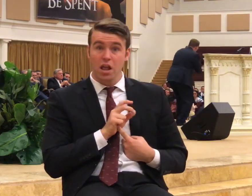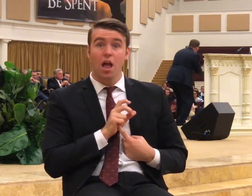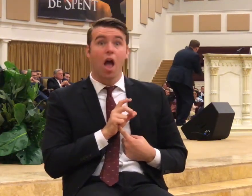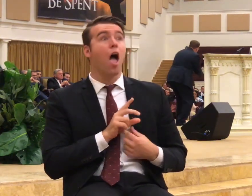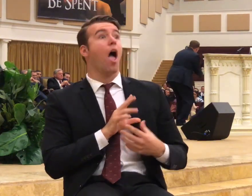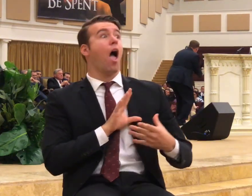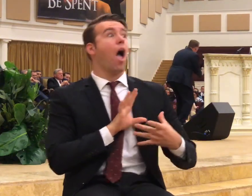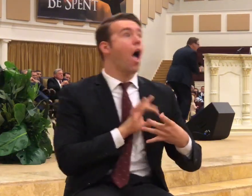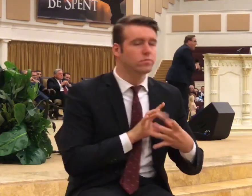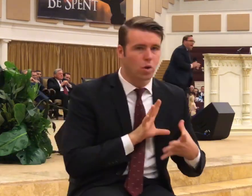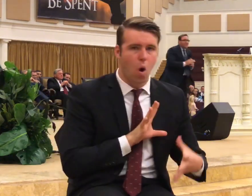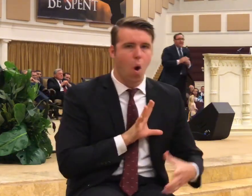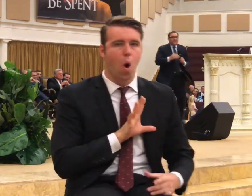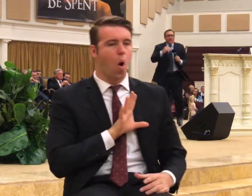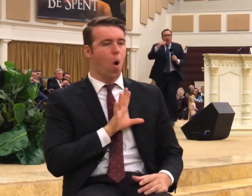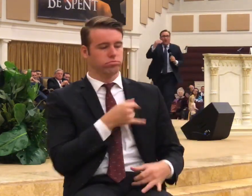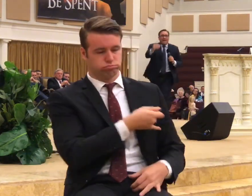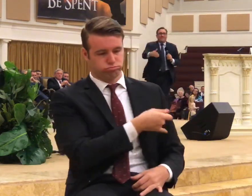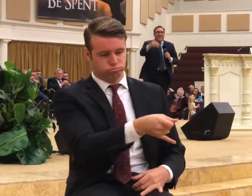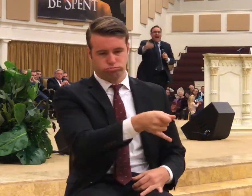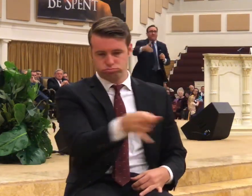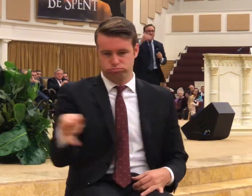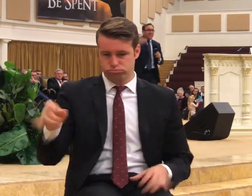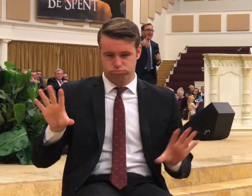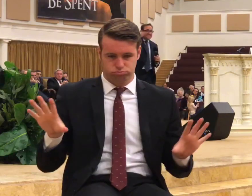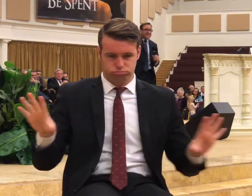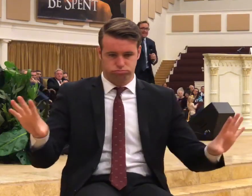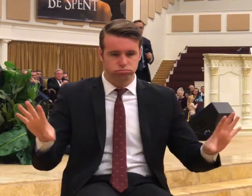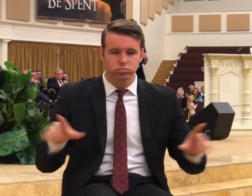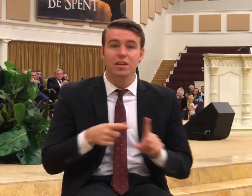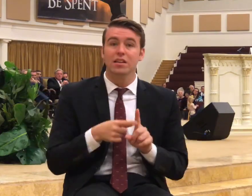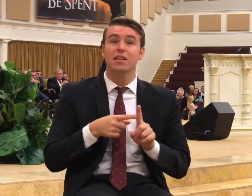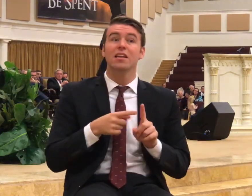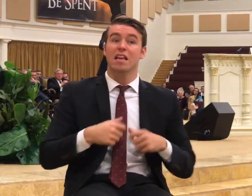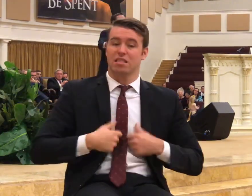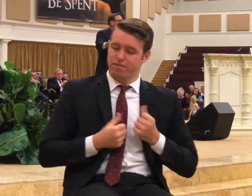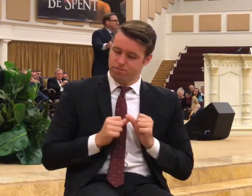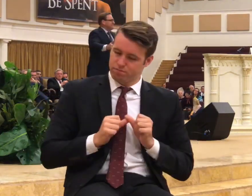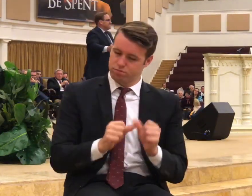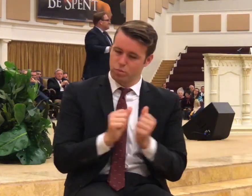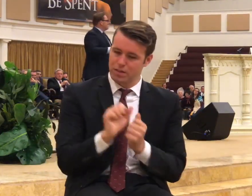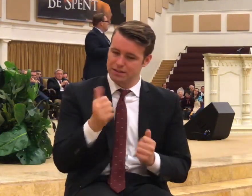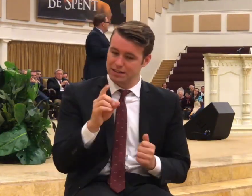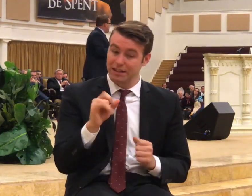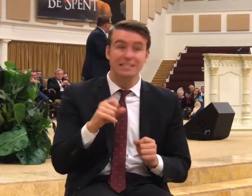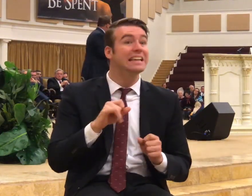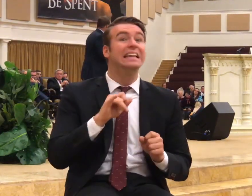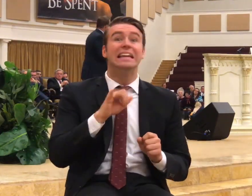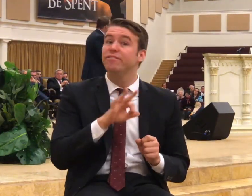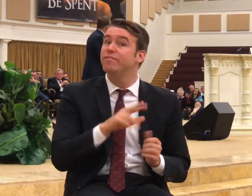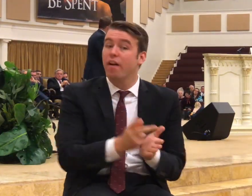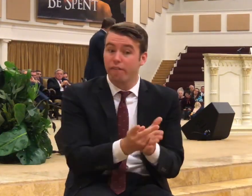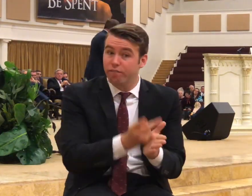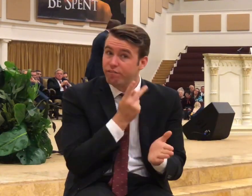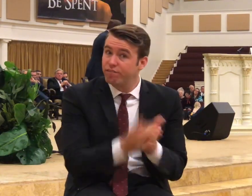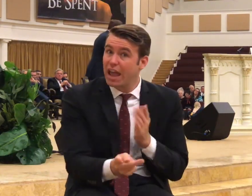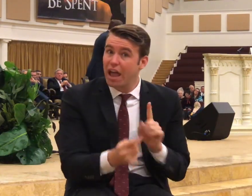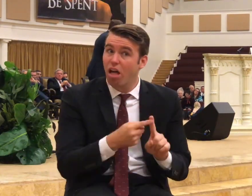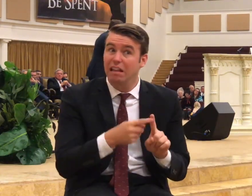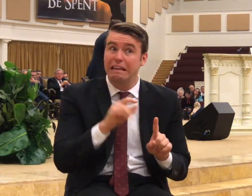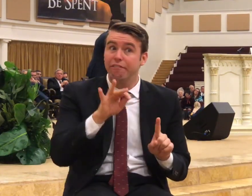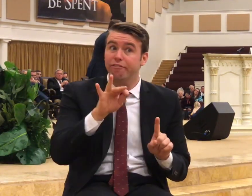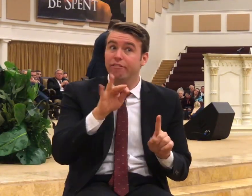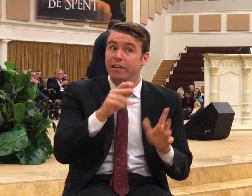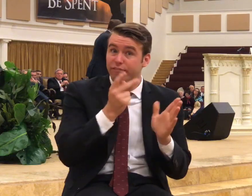don't respond right here, and then if you don't live it out for the next 10 days, if you can't handle peer